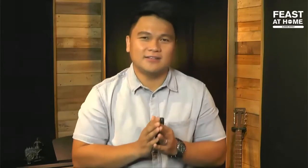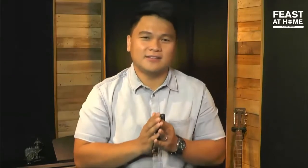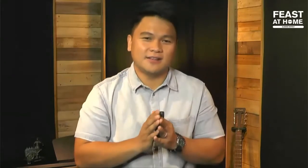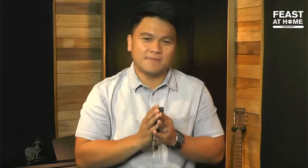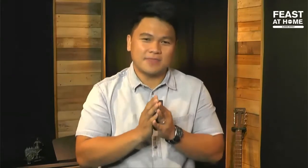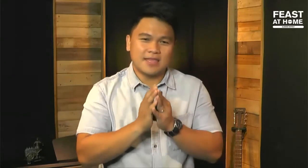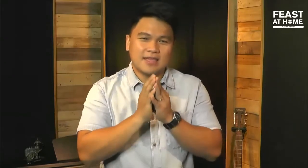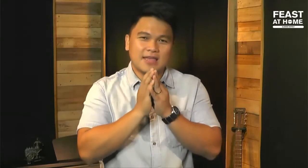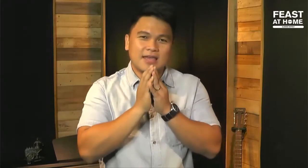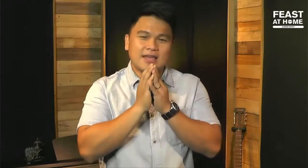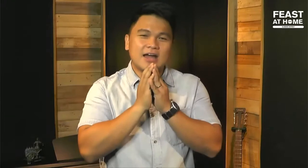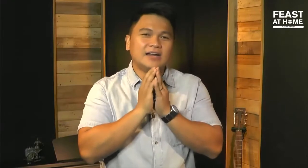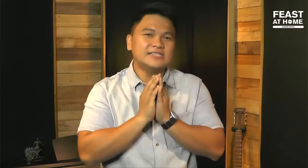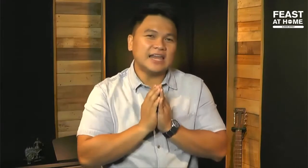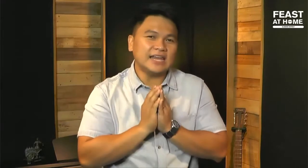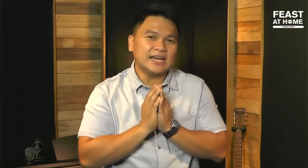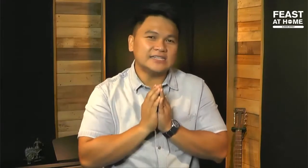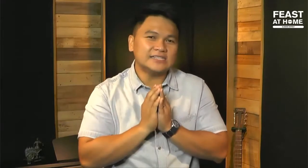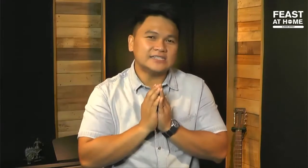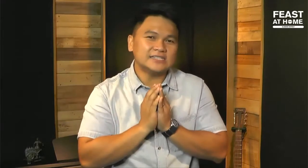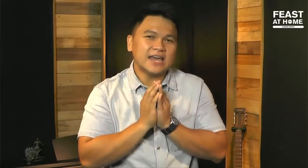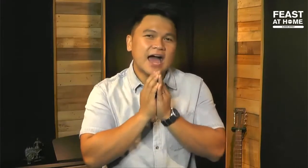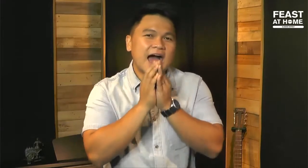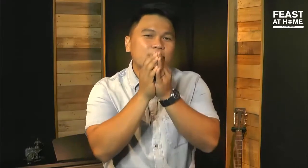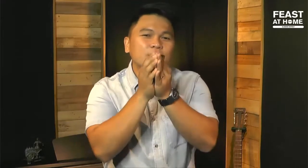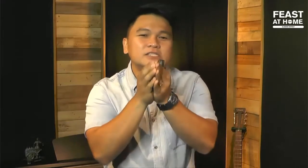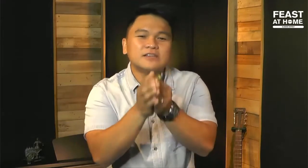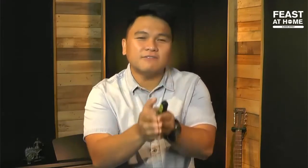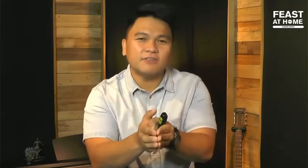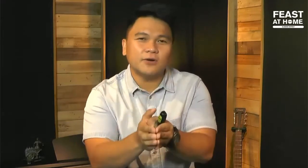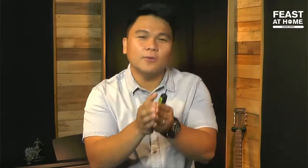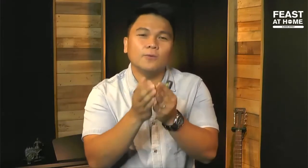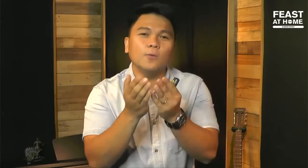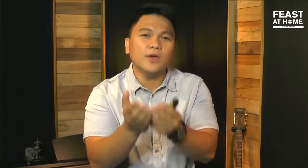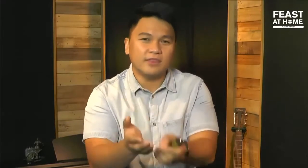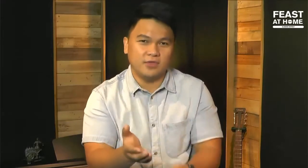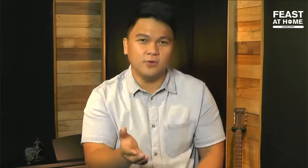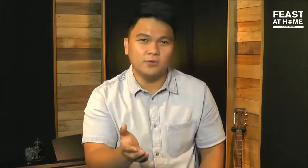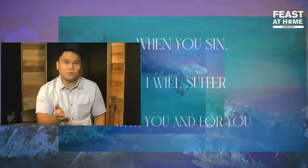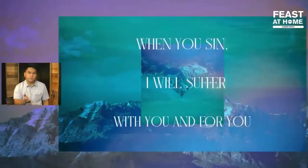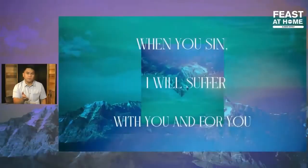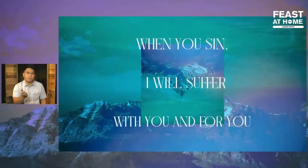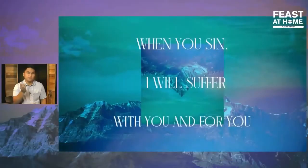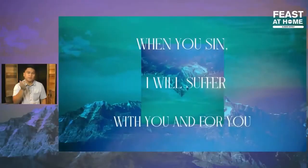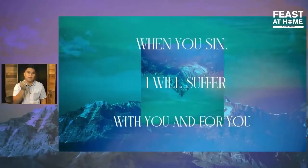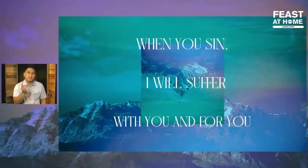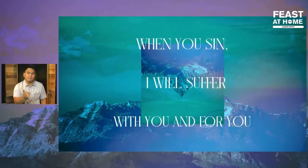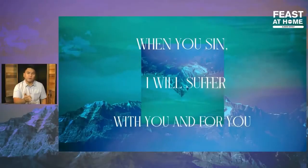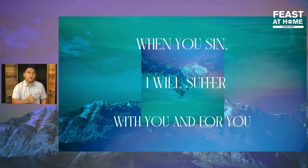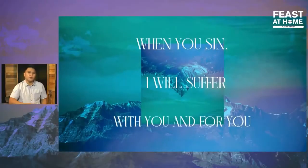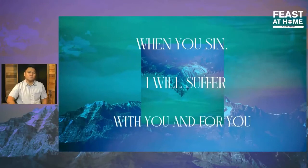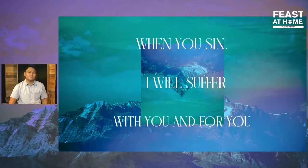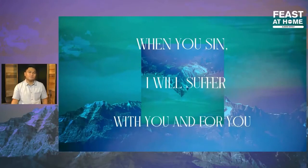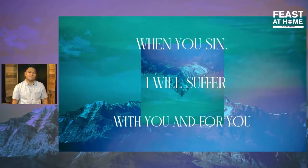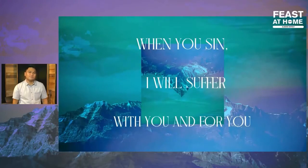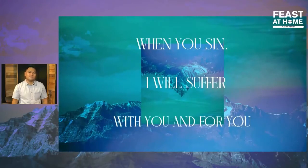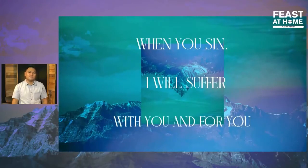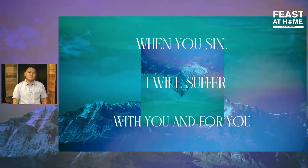sin, God is telling us, I will suffer with you and for